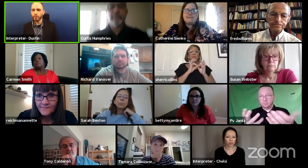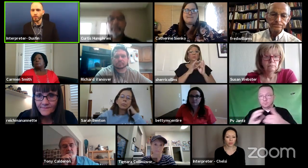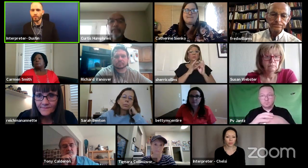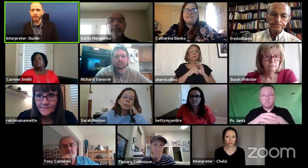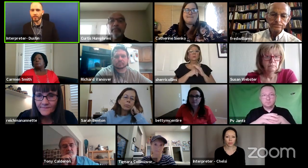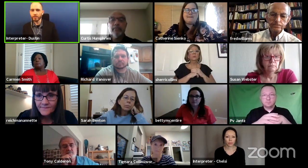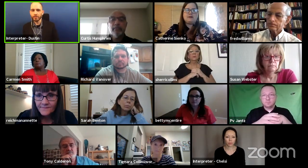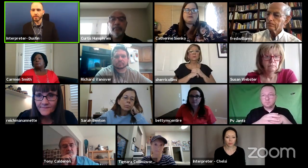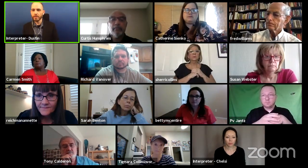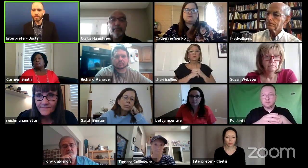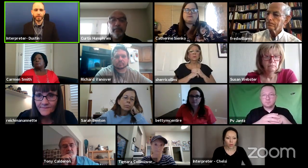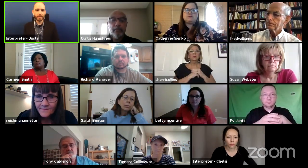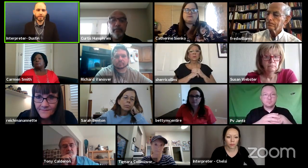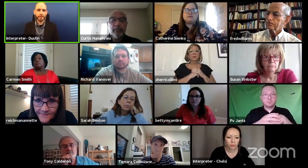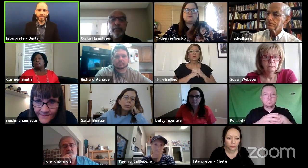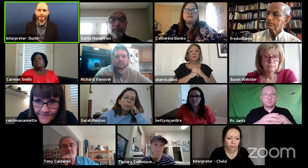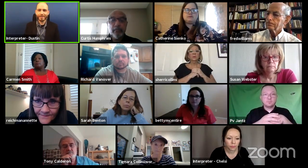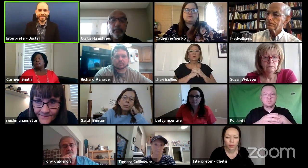You're muted right now, Chelsea.